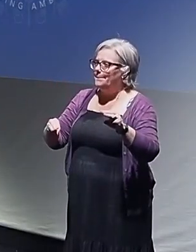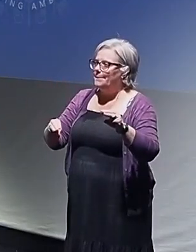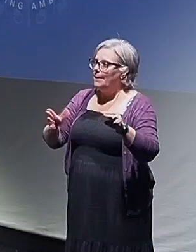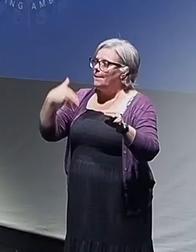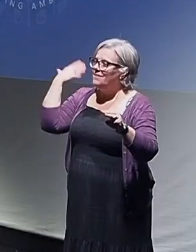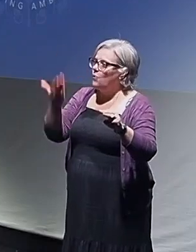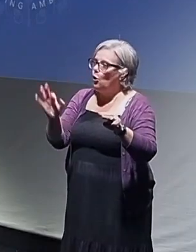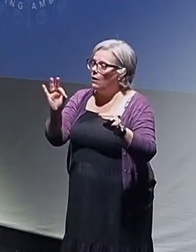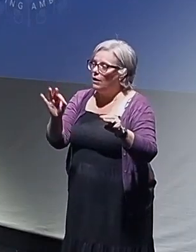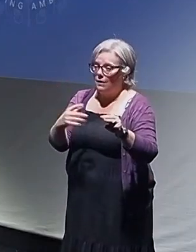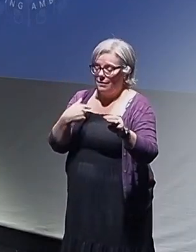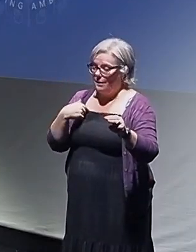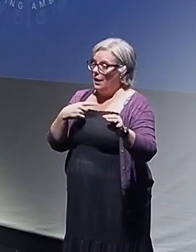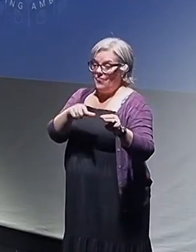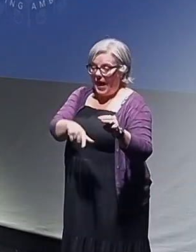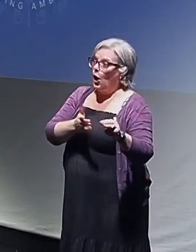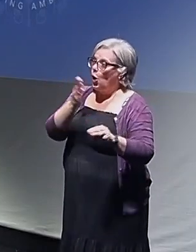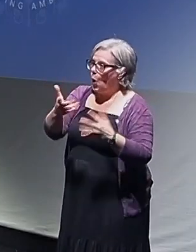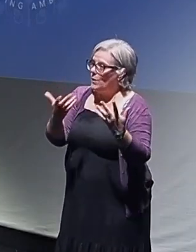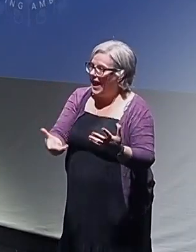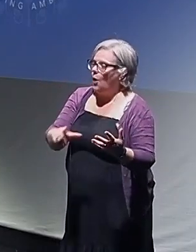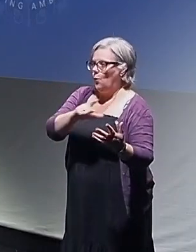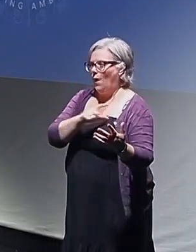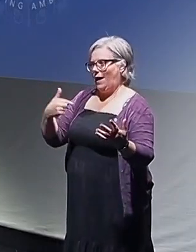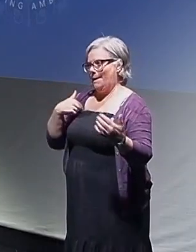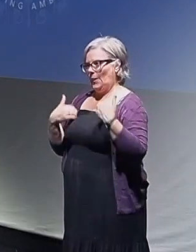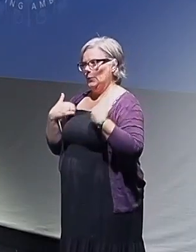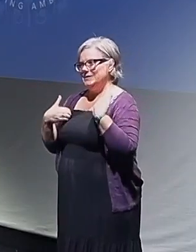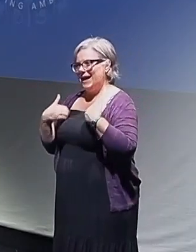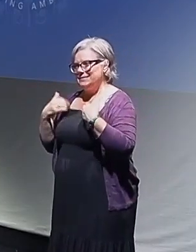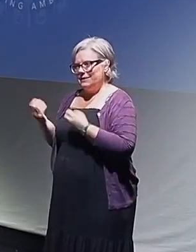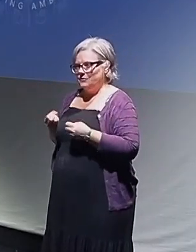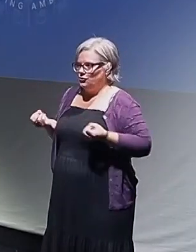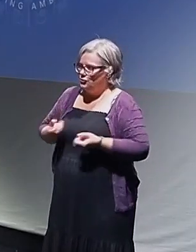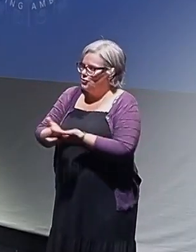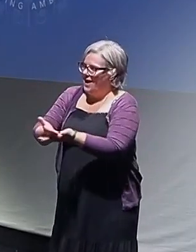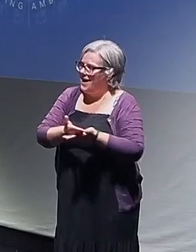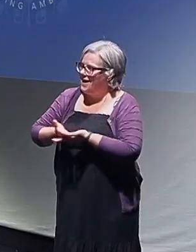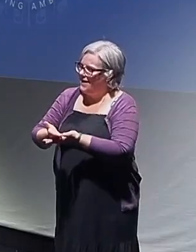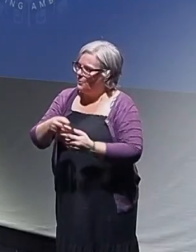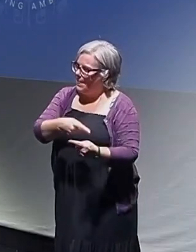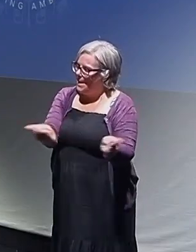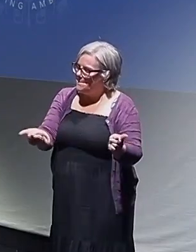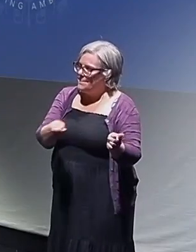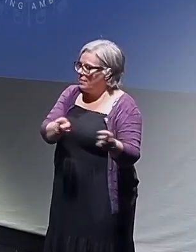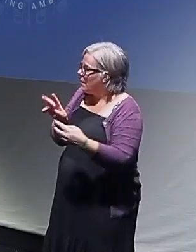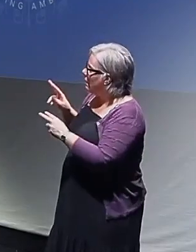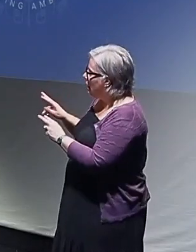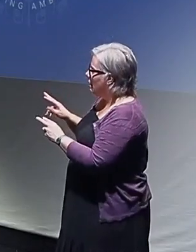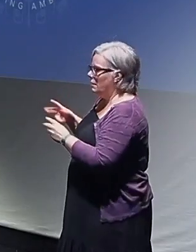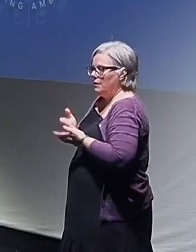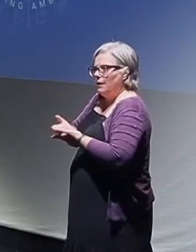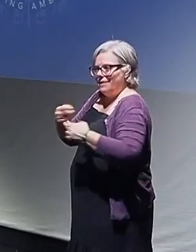that's happened because of the enthusiasm that me and Rob have with our podcast, and because of how we've made